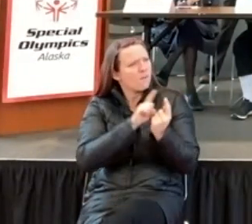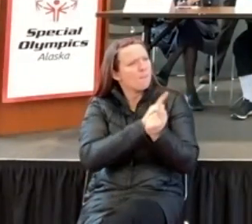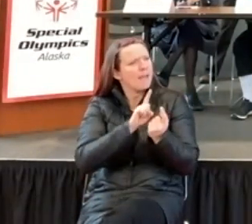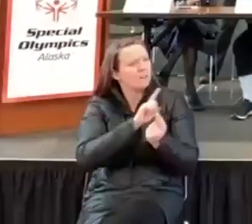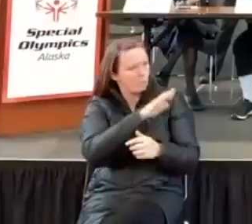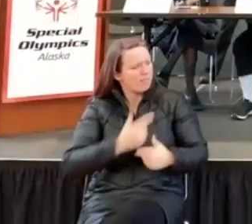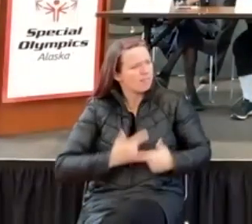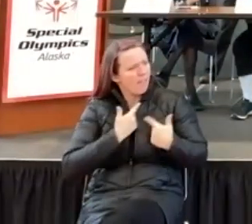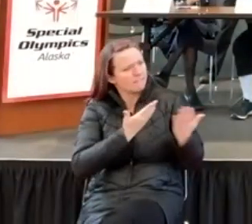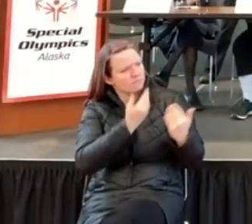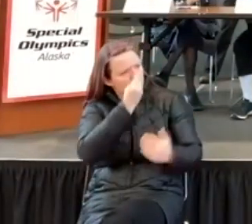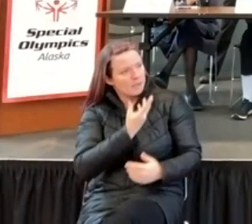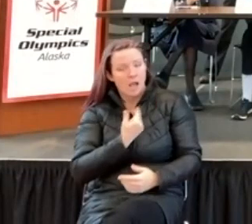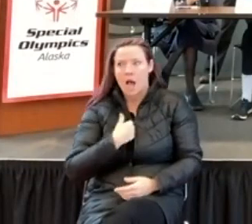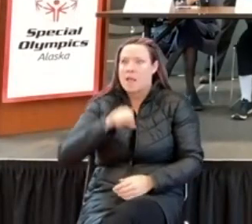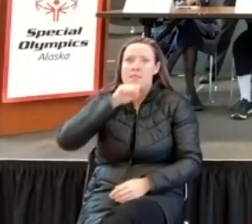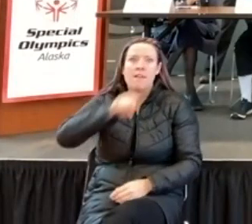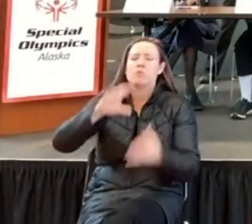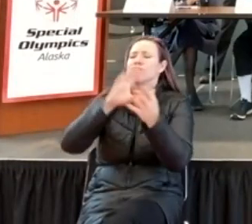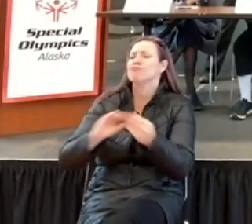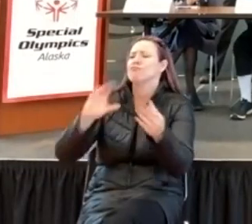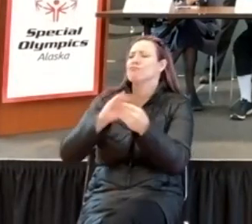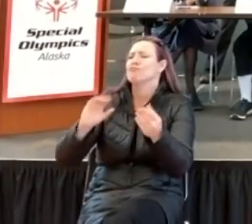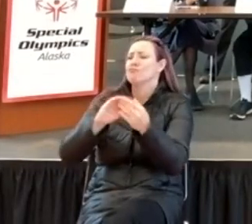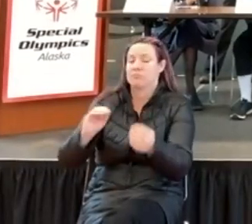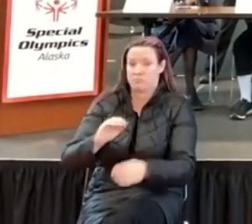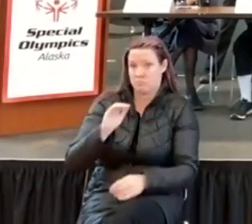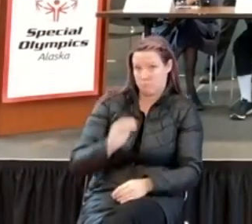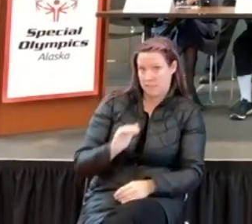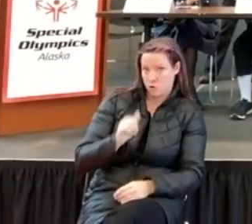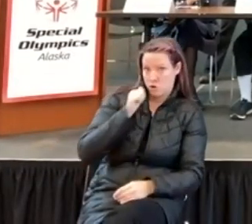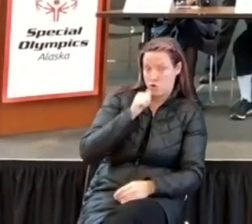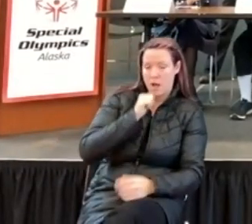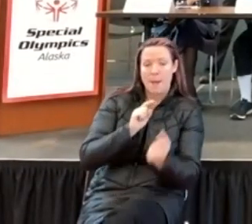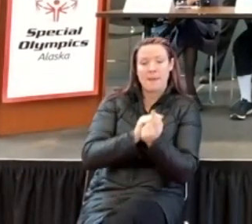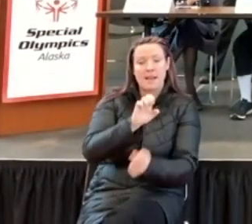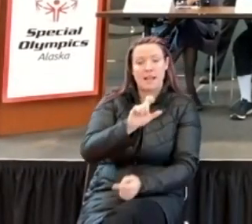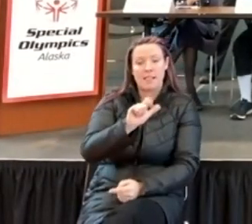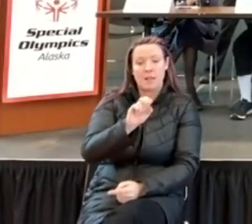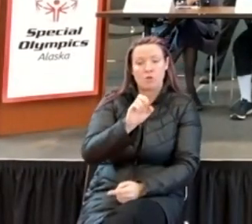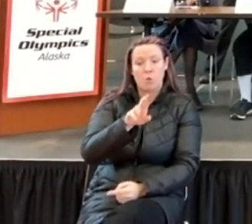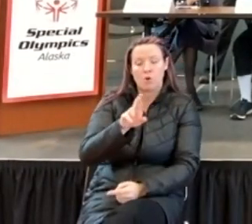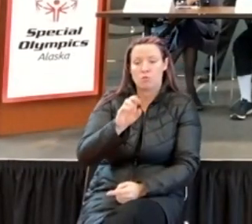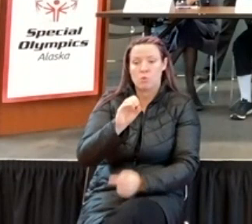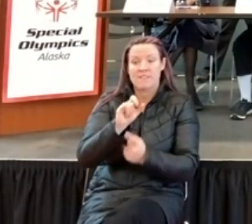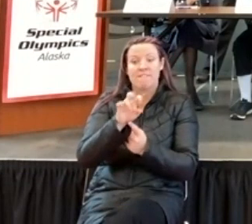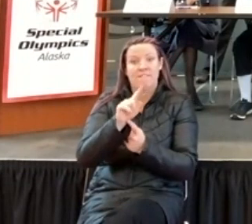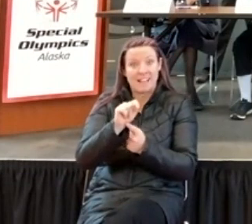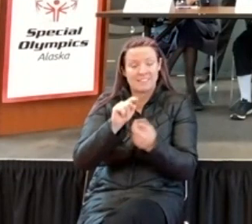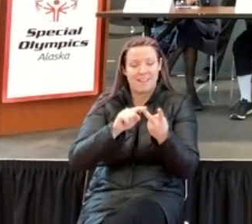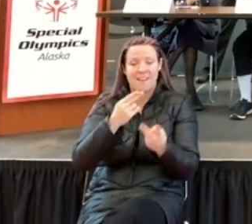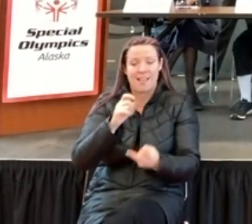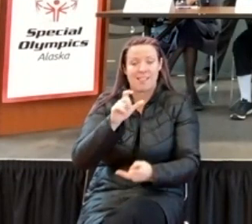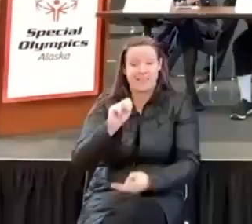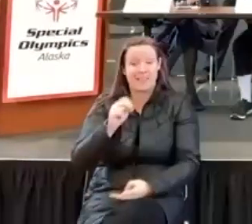path. And I love to tell them that when I was a little girl, I met Eleanor Roosevelt and Helen Keller.